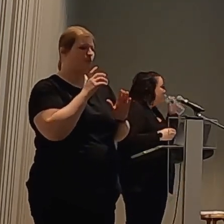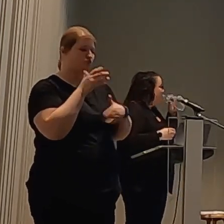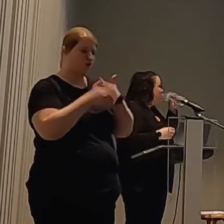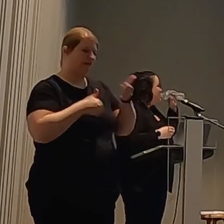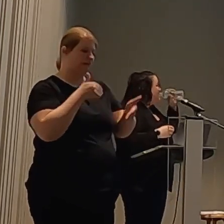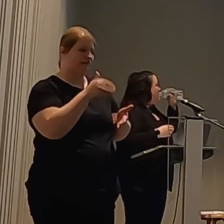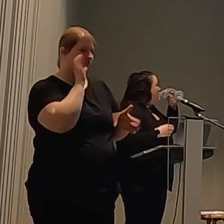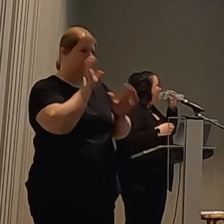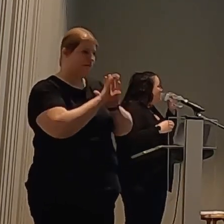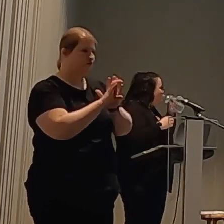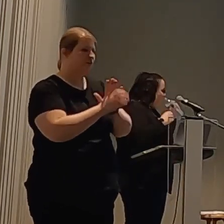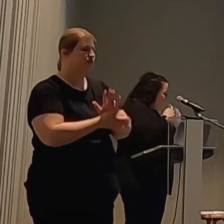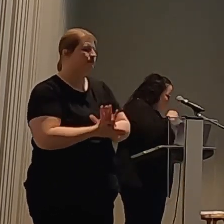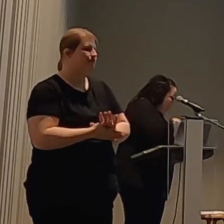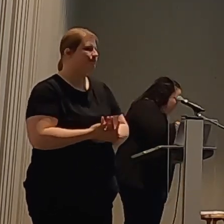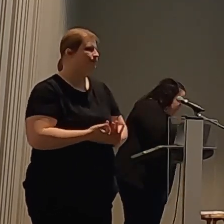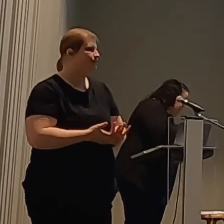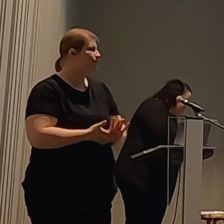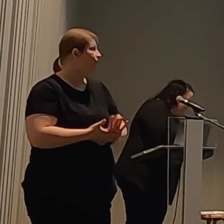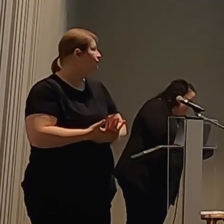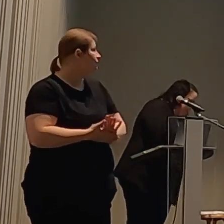images.